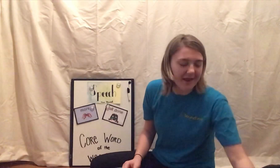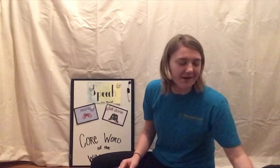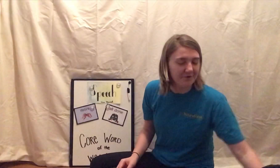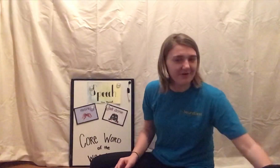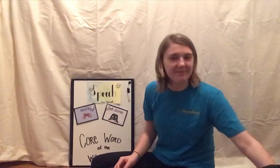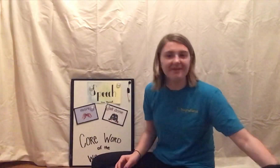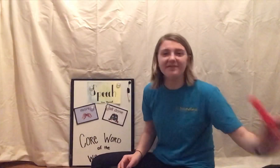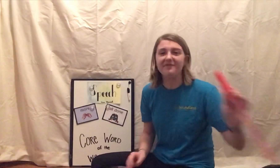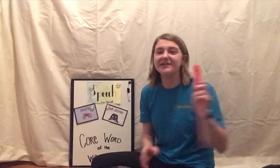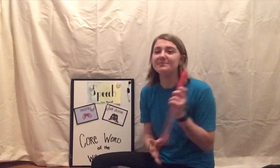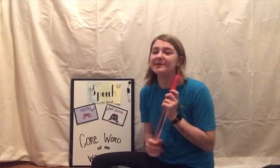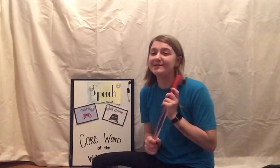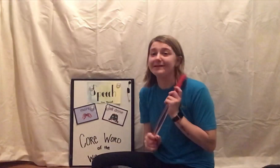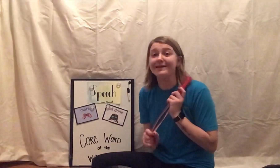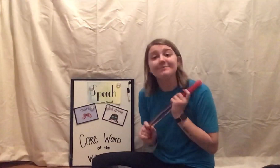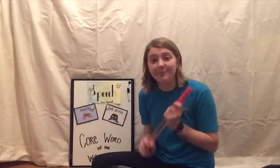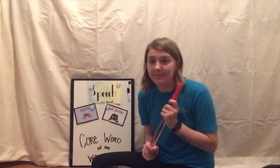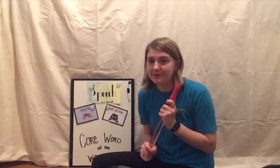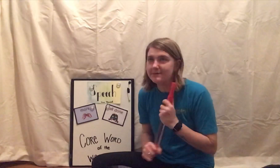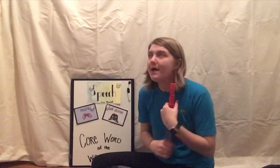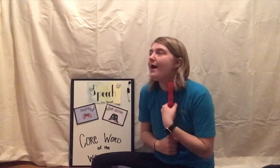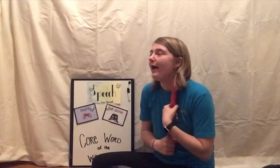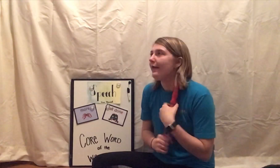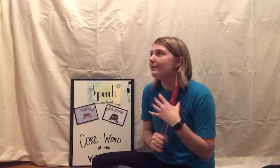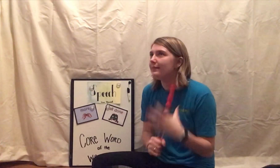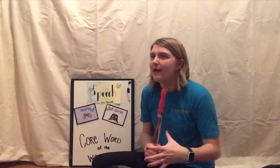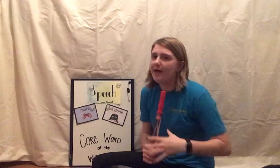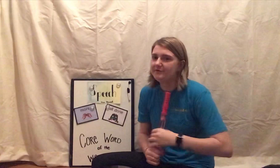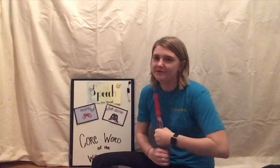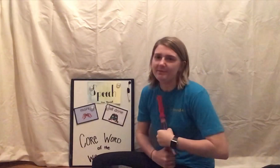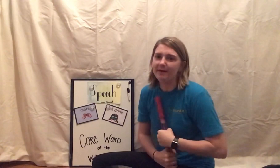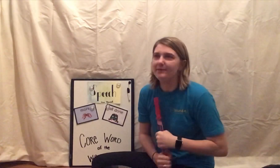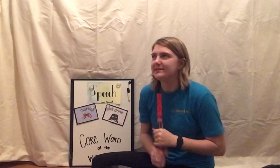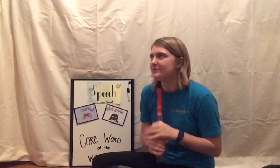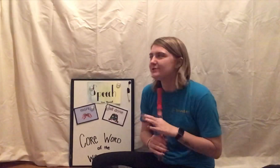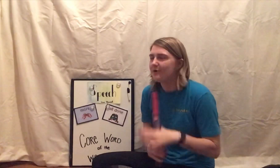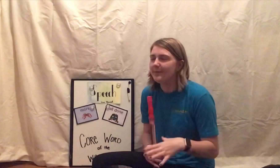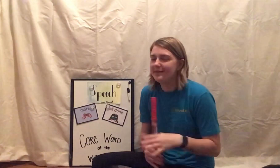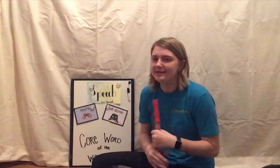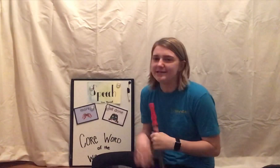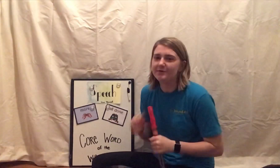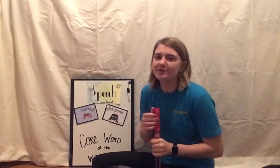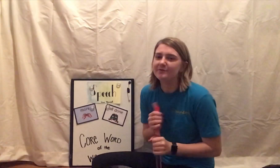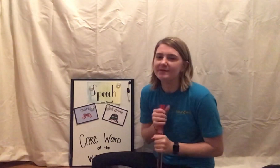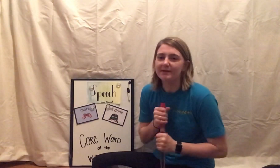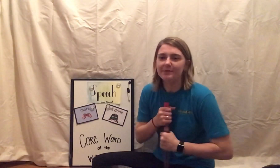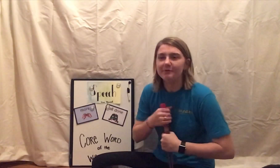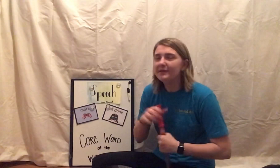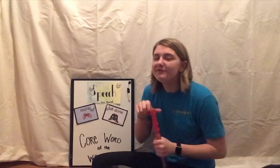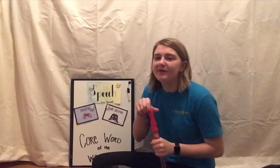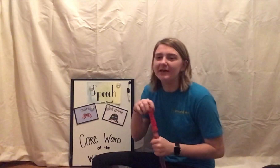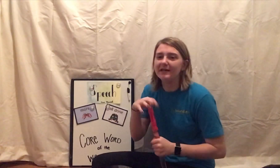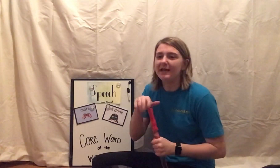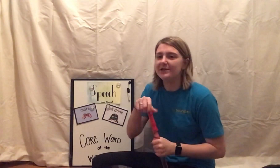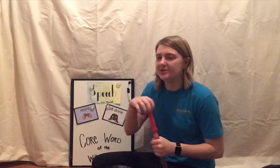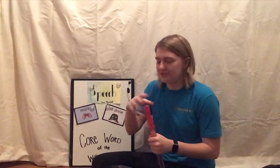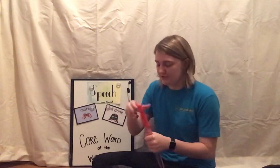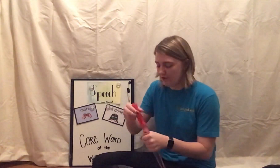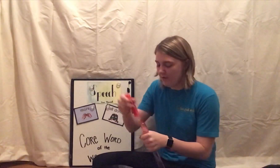Another one of my favorites personally is bubbles. I love doing bubbles. There's so many things that you can do with them. They're really fun and engaging. So I